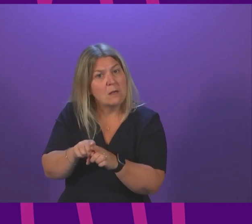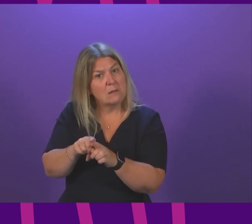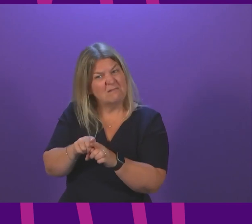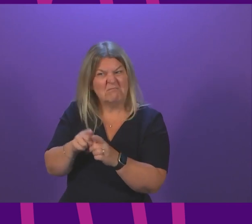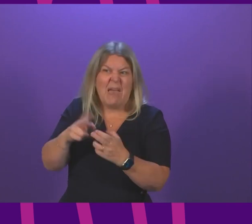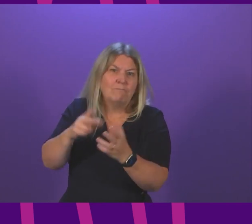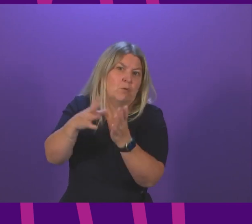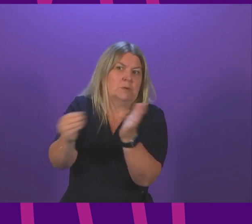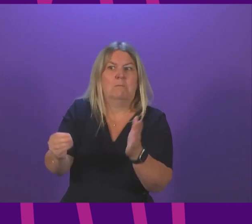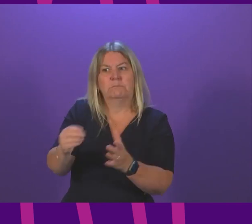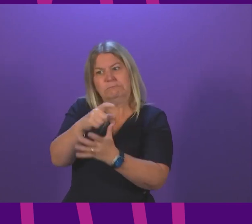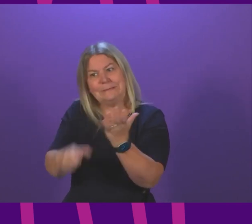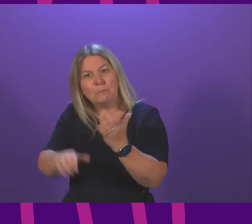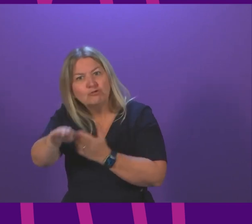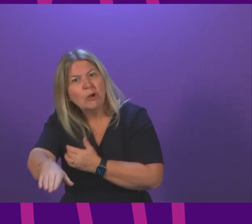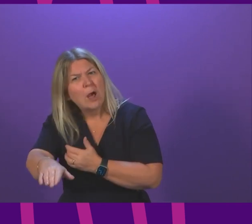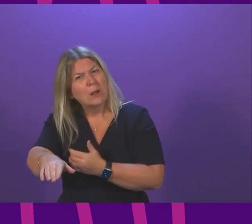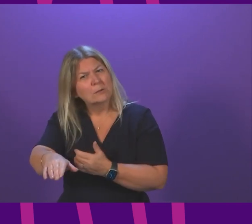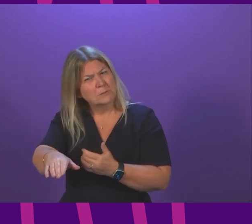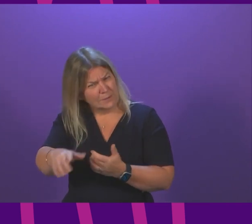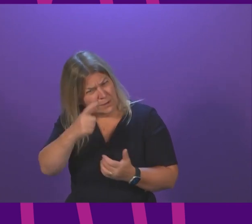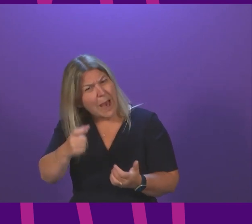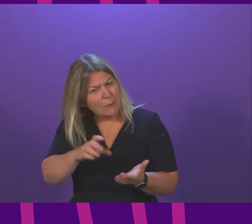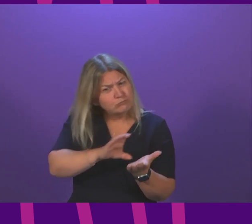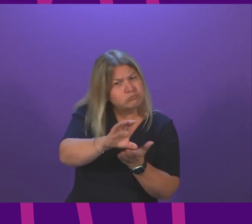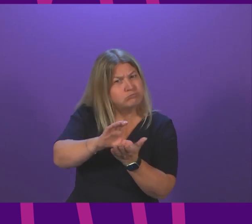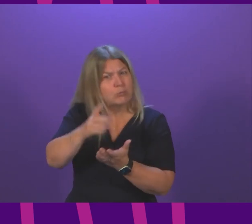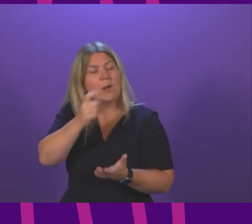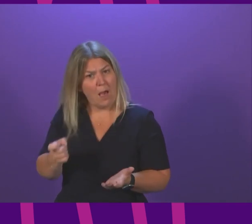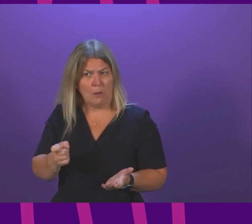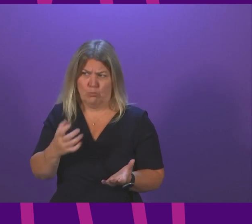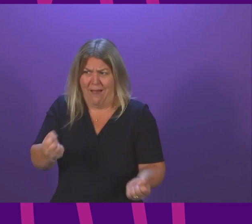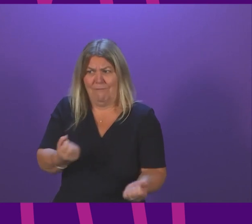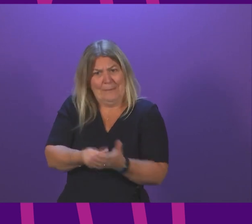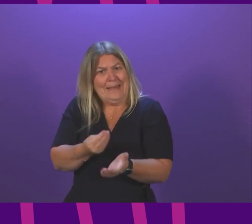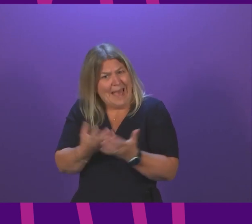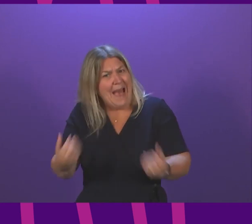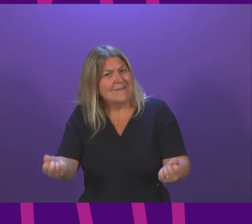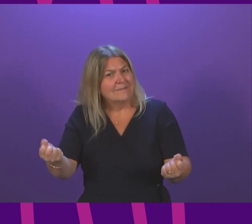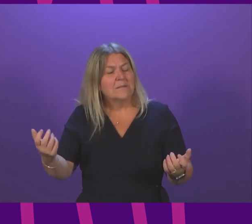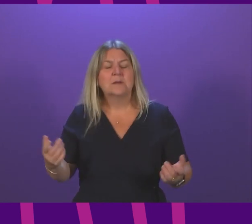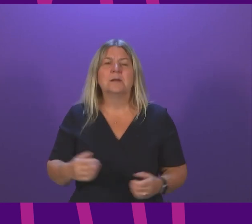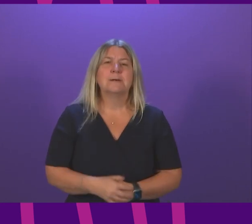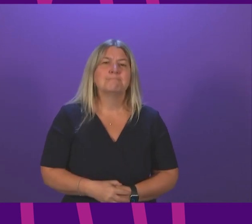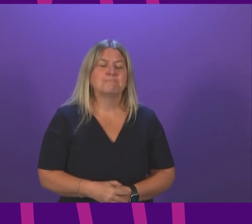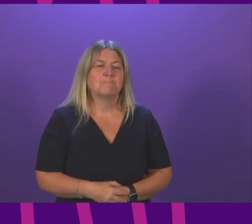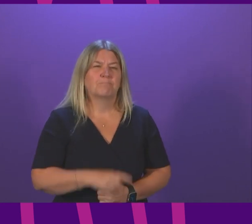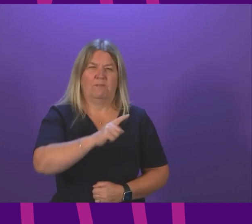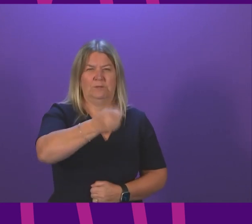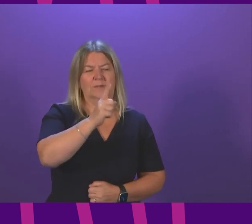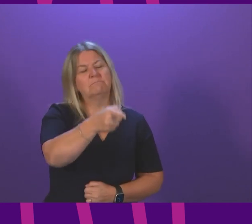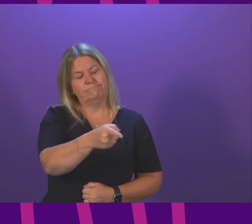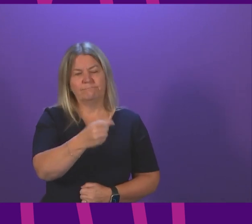We have the means. Let us use the means. First Minister. Firstly the £41 million